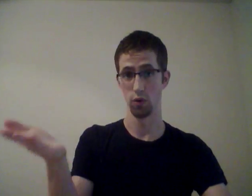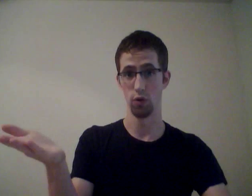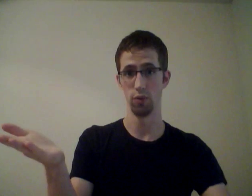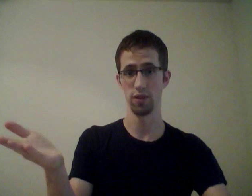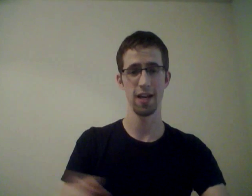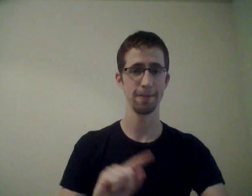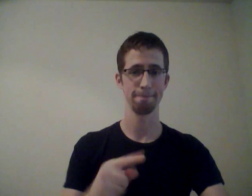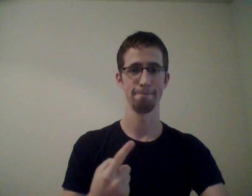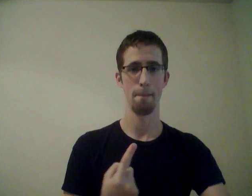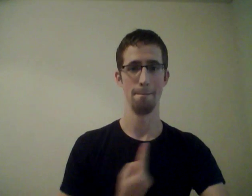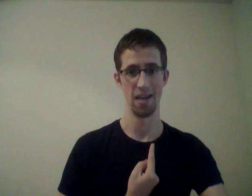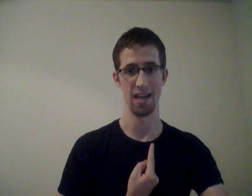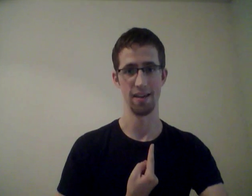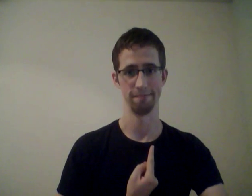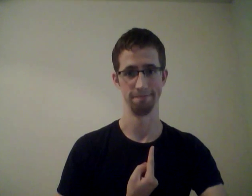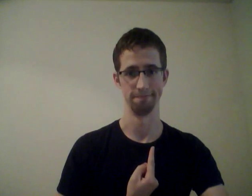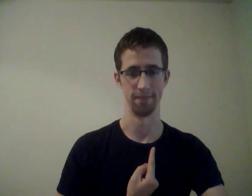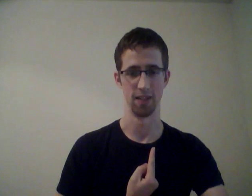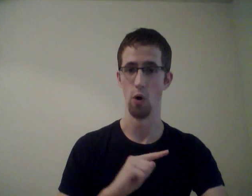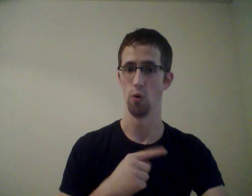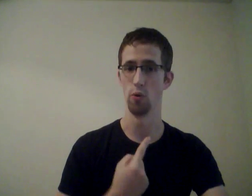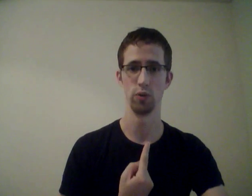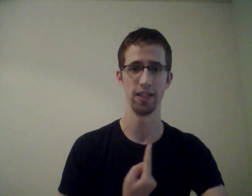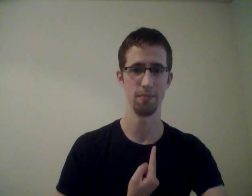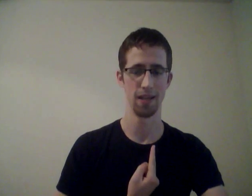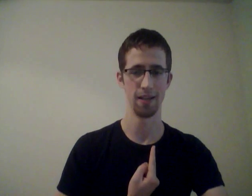Who was there? Me. Only me.